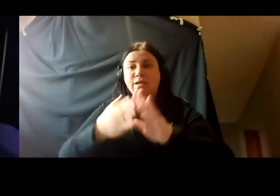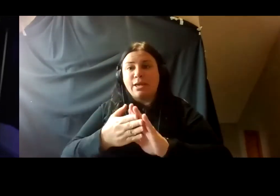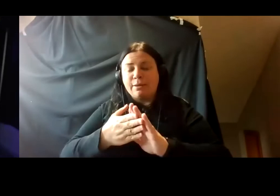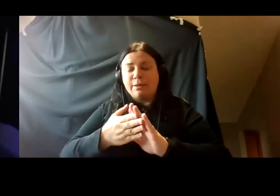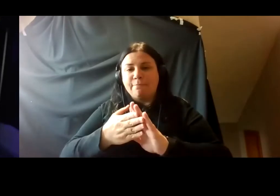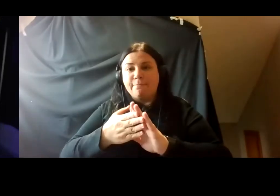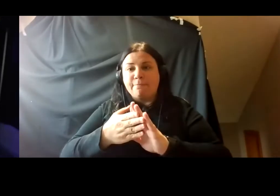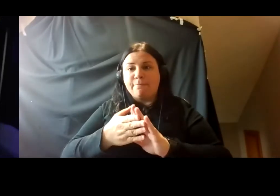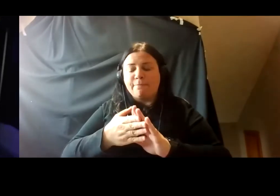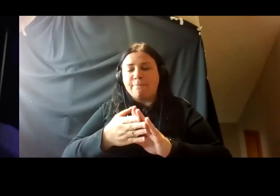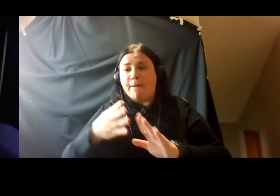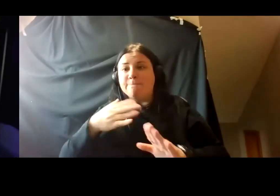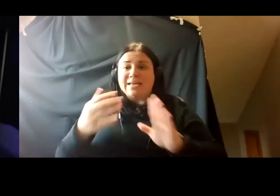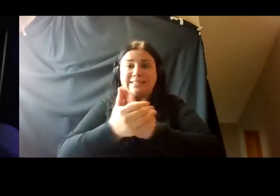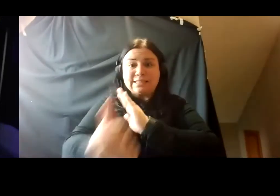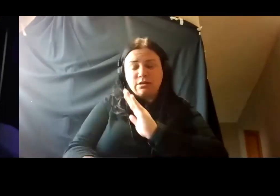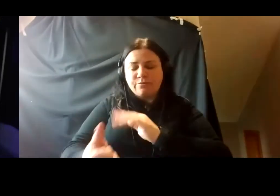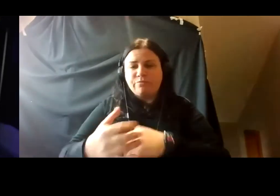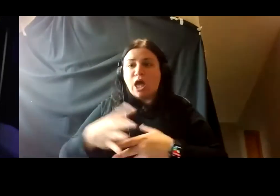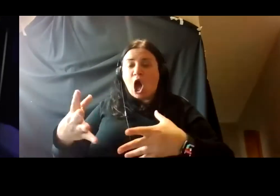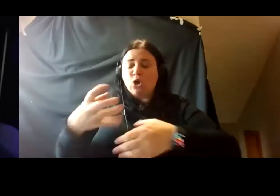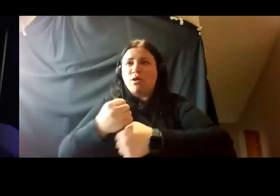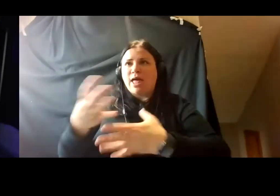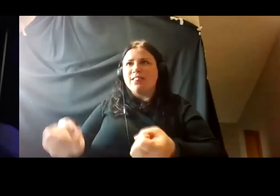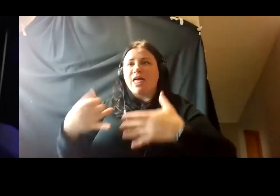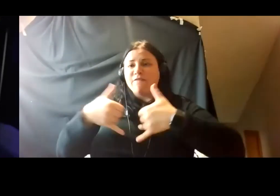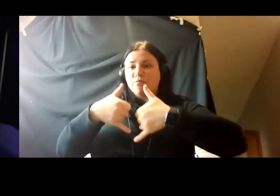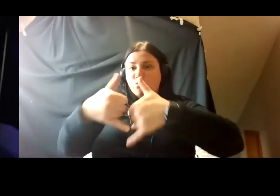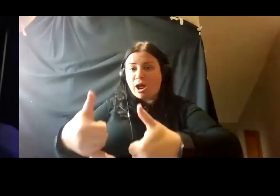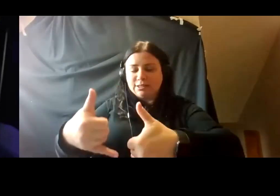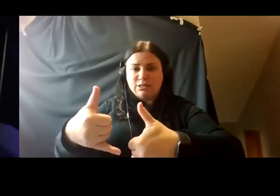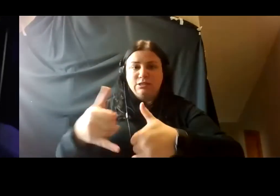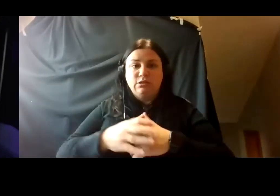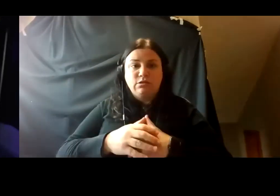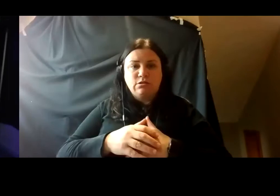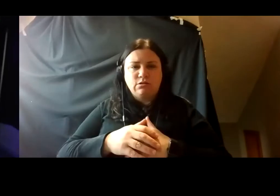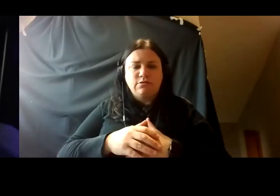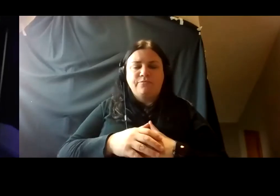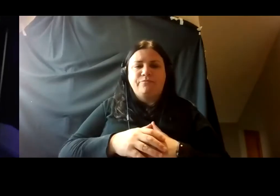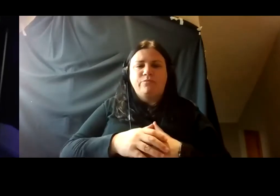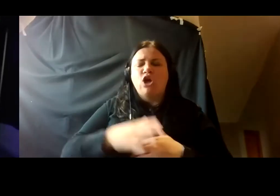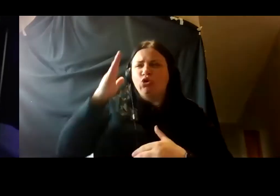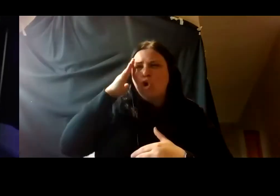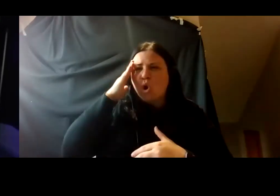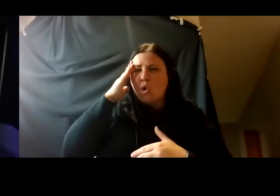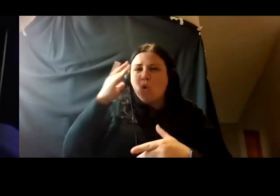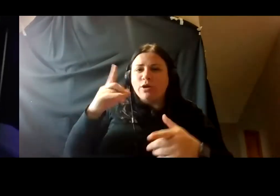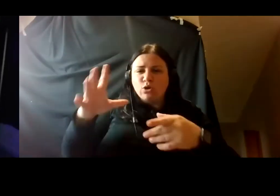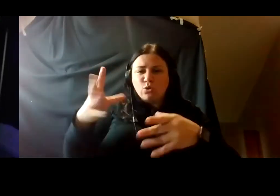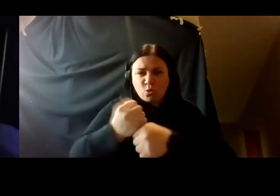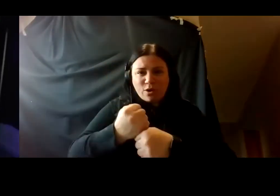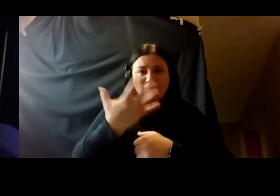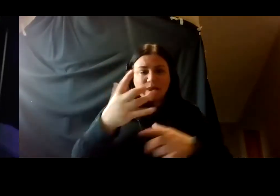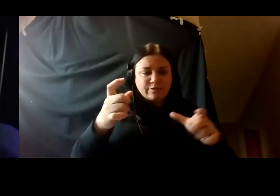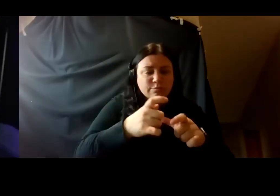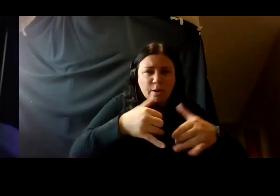I became so good. I won so many prizes that I got, you know, when you win like 5 of the little ones, you trade it in for that big